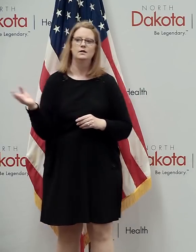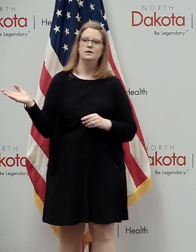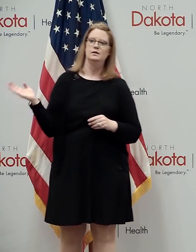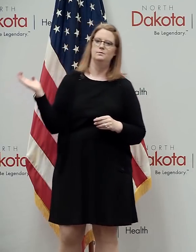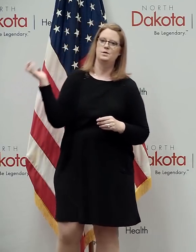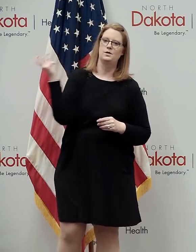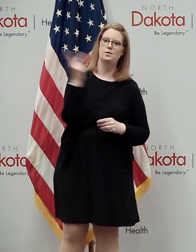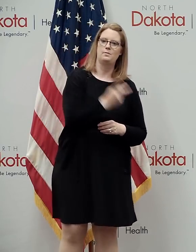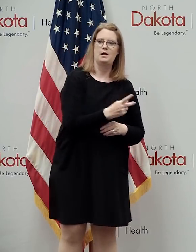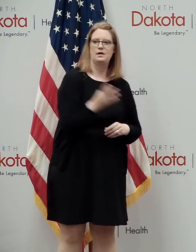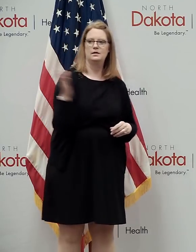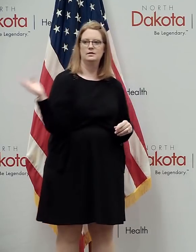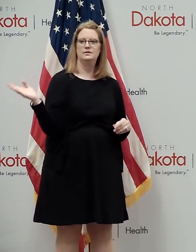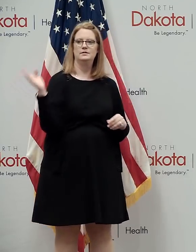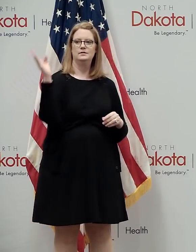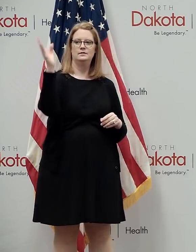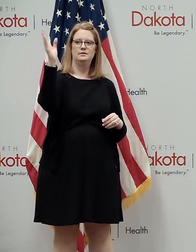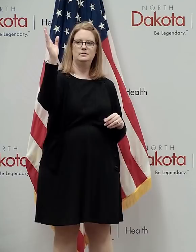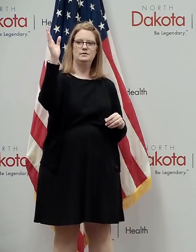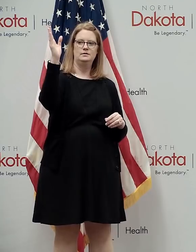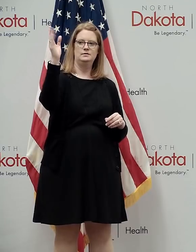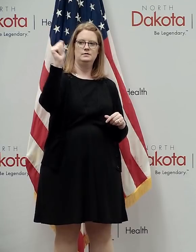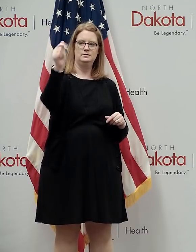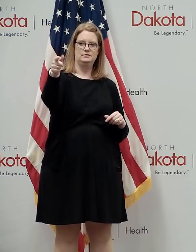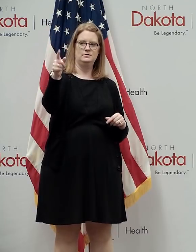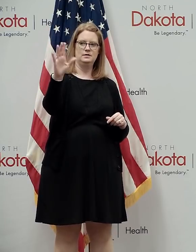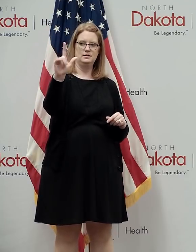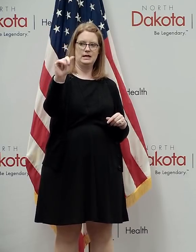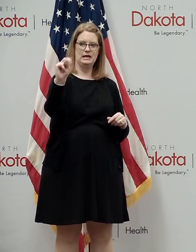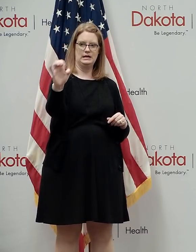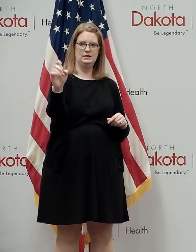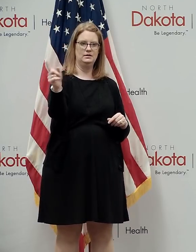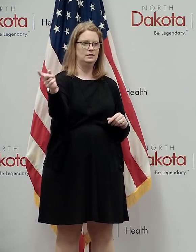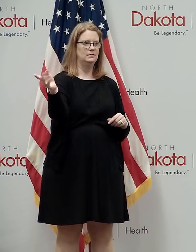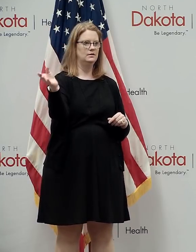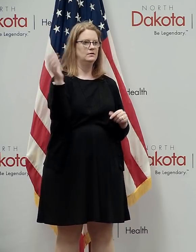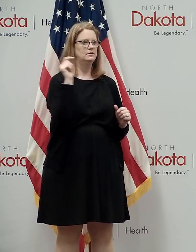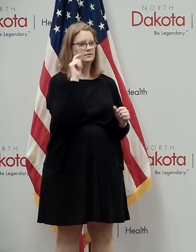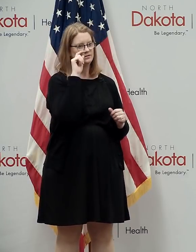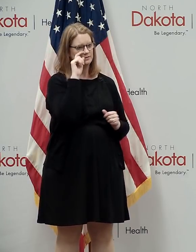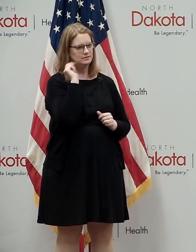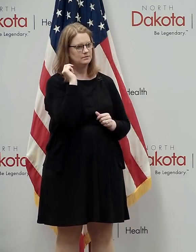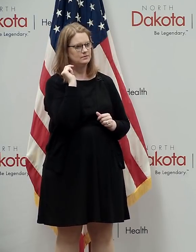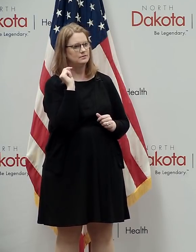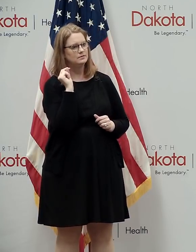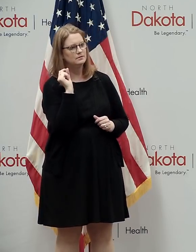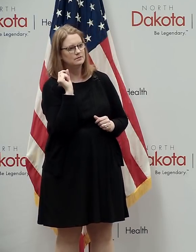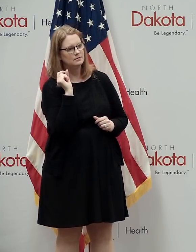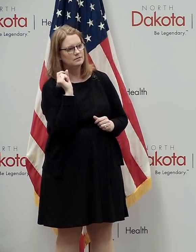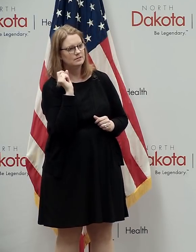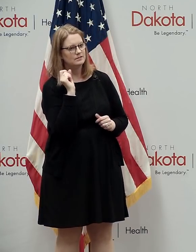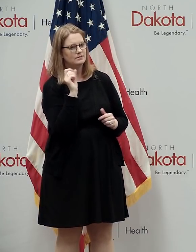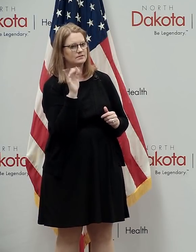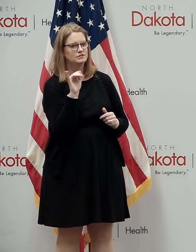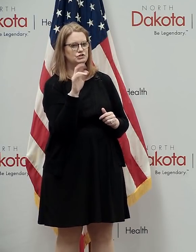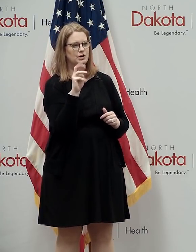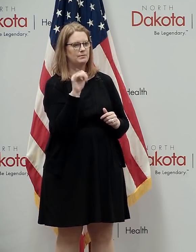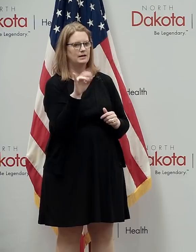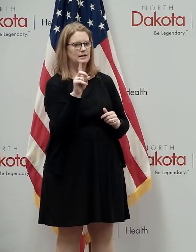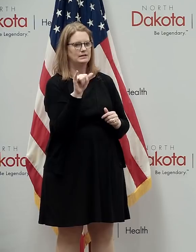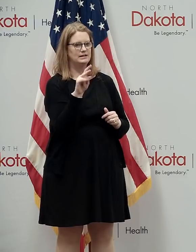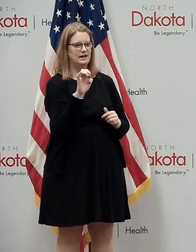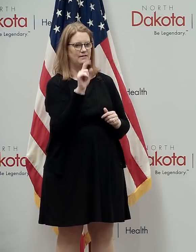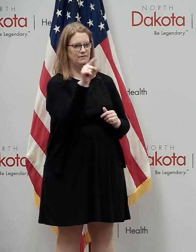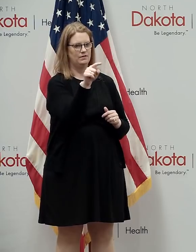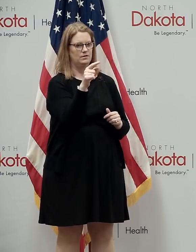back across here, so I'm going back to Lane, and then who's next over on this side? Jeremy, maybe, or no, Dave? Do you have